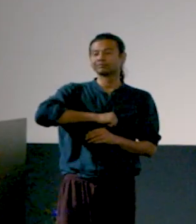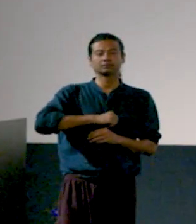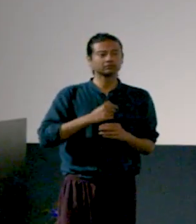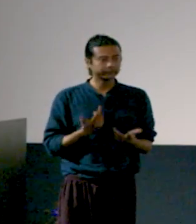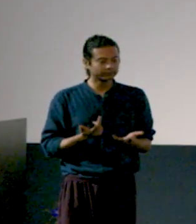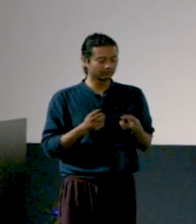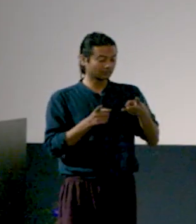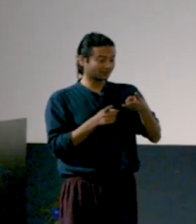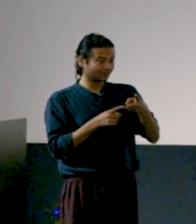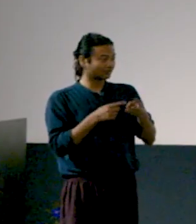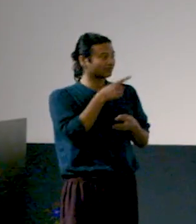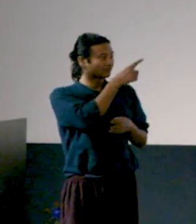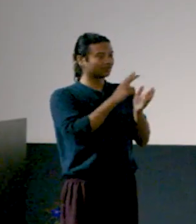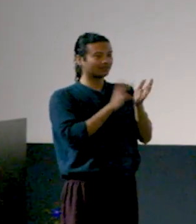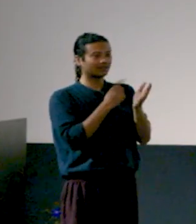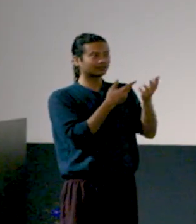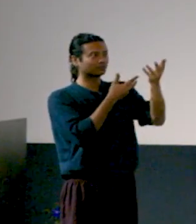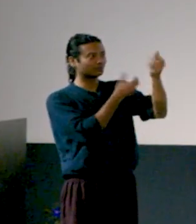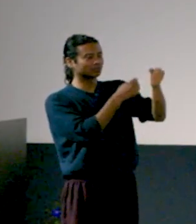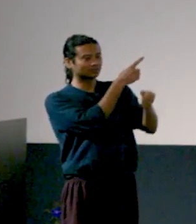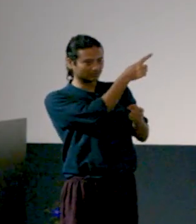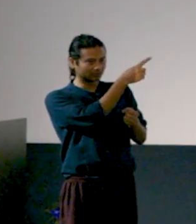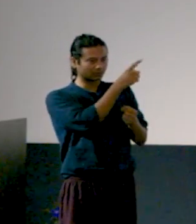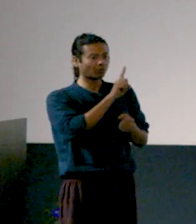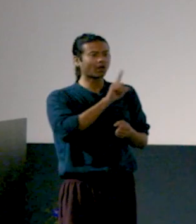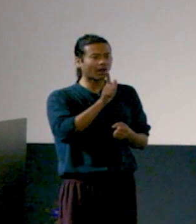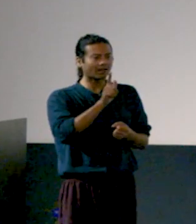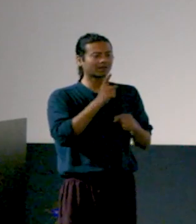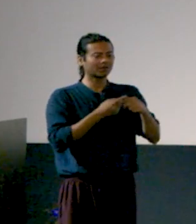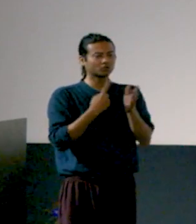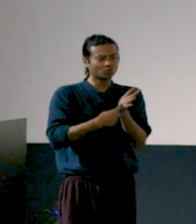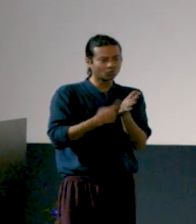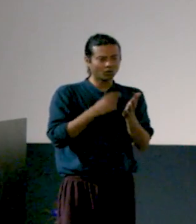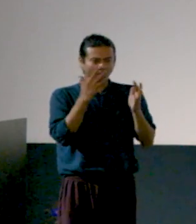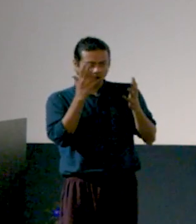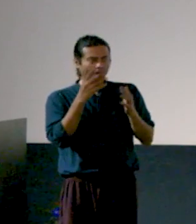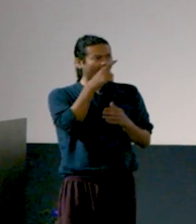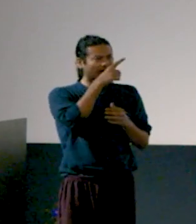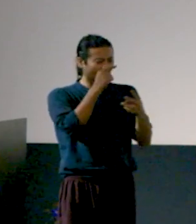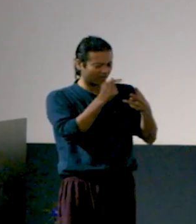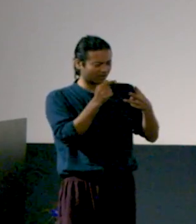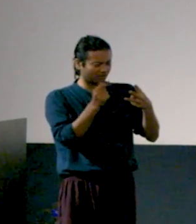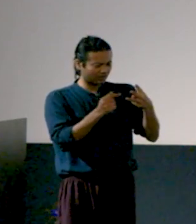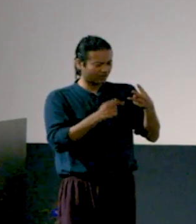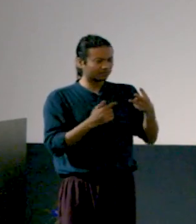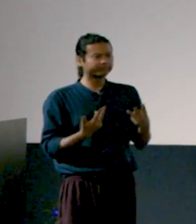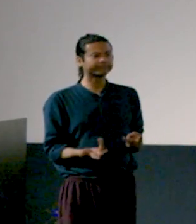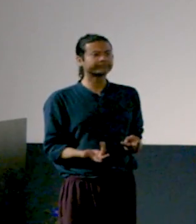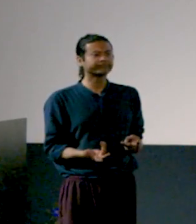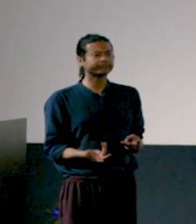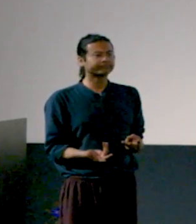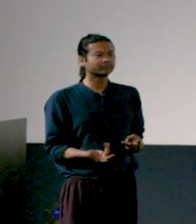covered and very limited. So why is this happening in the government? What is causing this delay